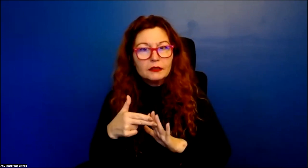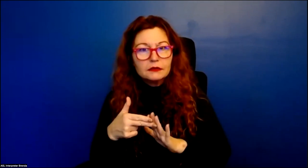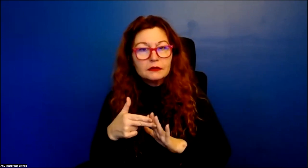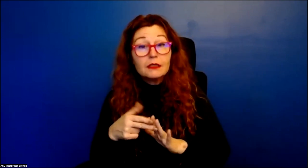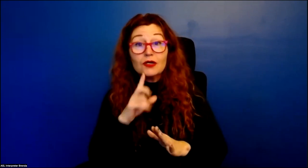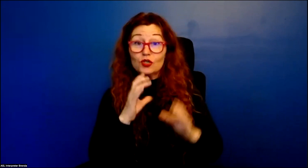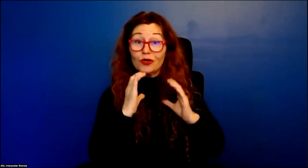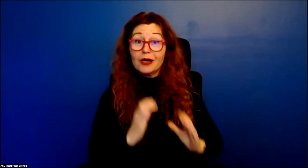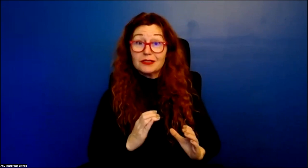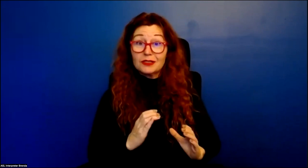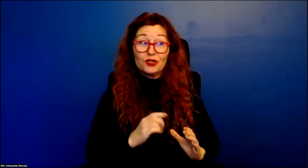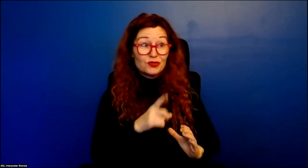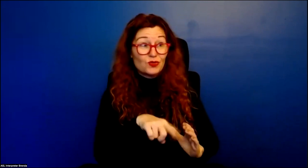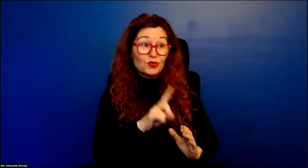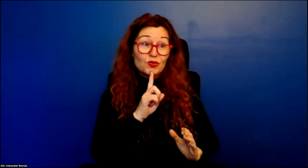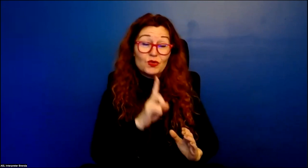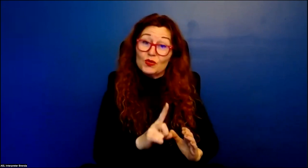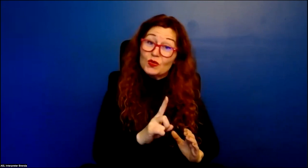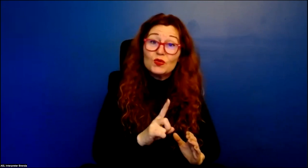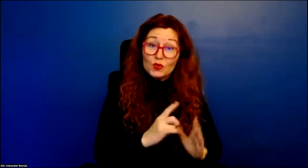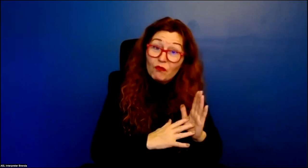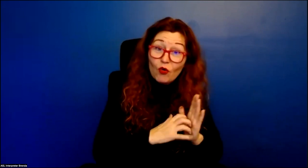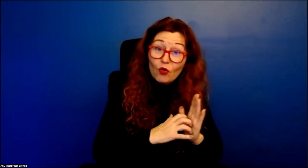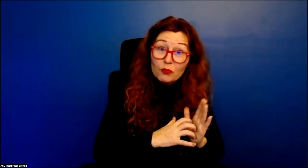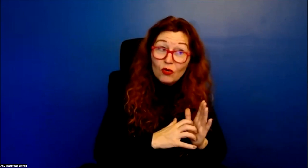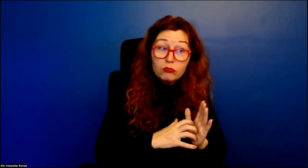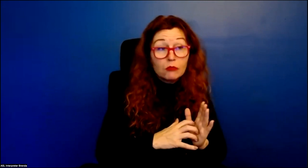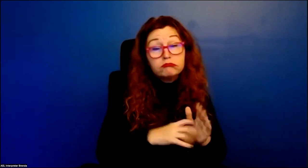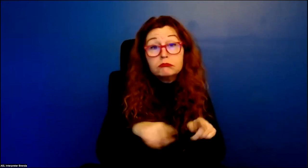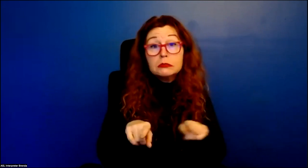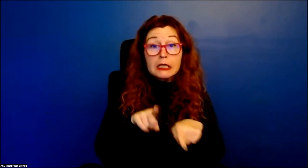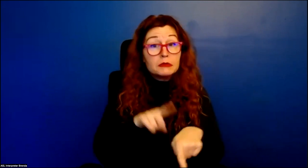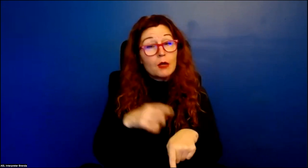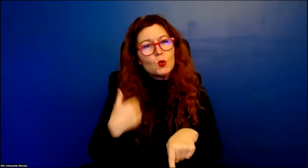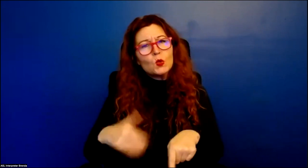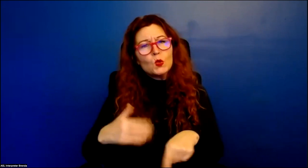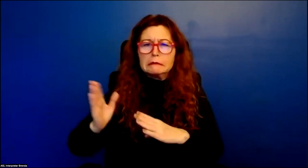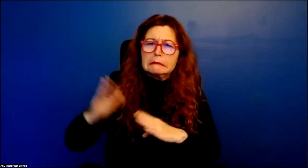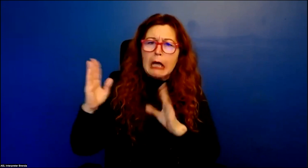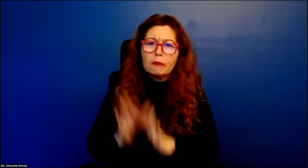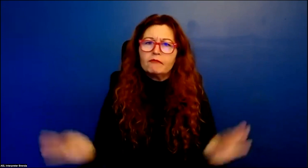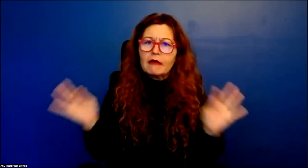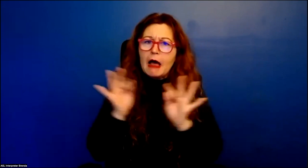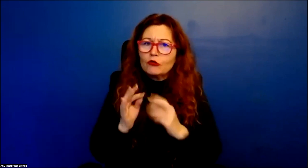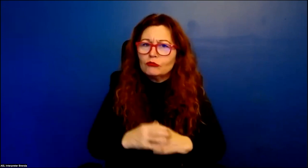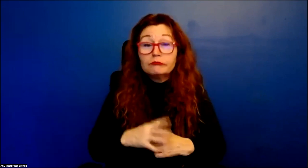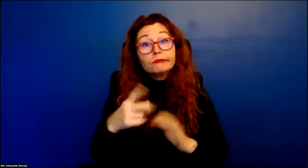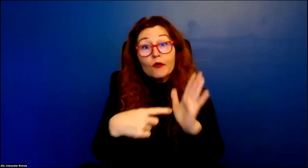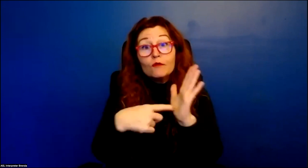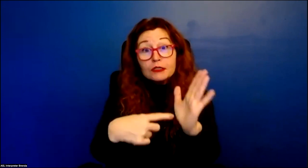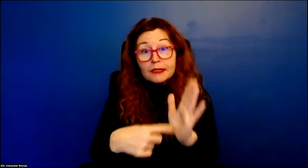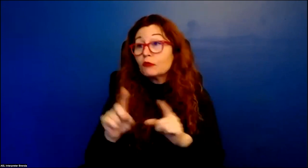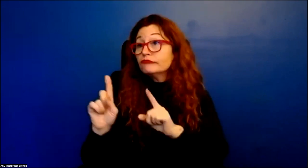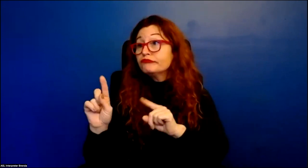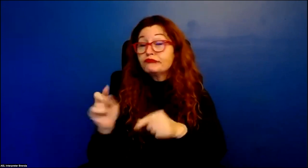valuable customer. Because if you are going into a hotel, for example, you care that your baby, that your grandma, that